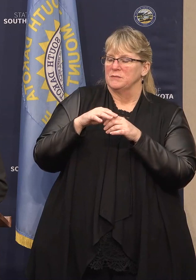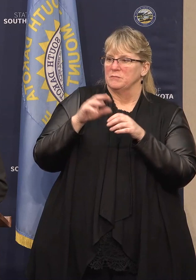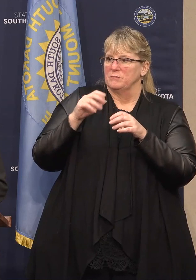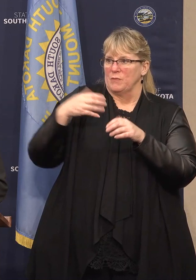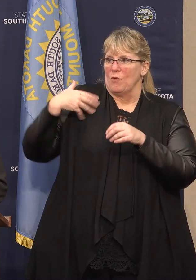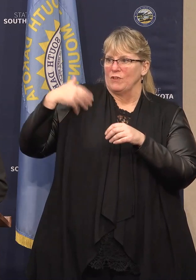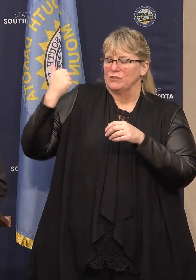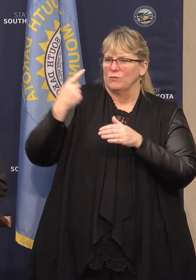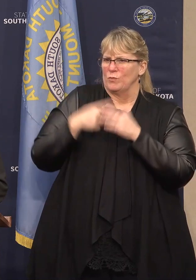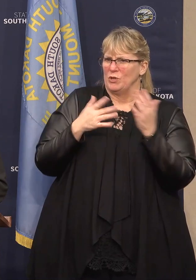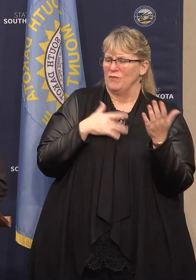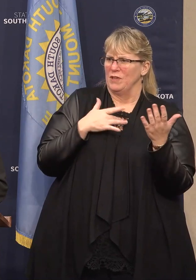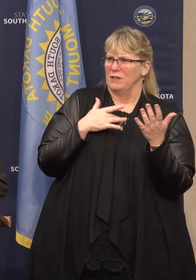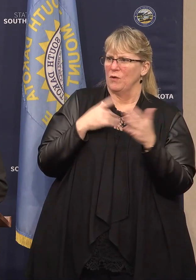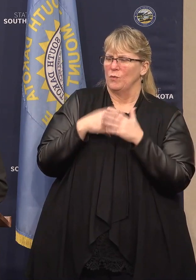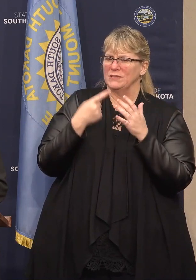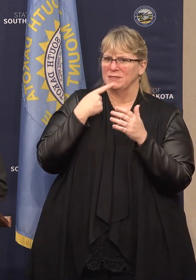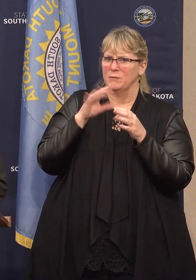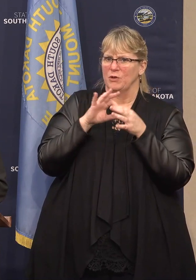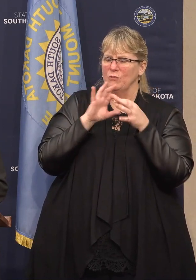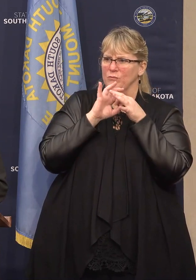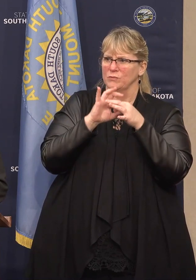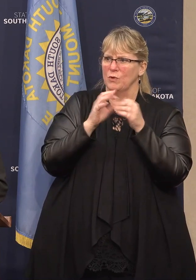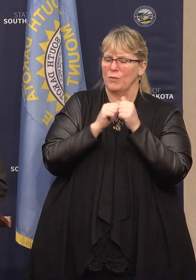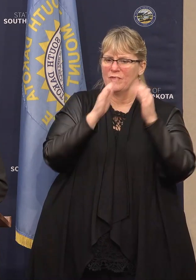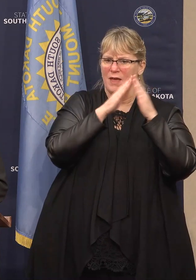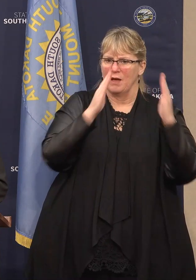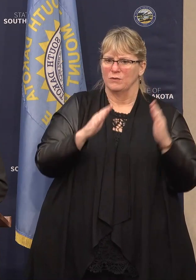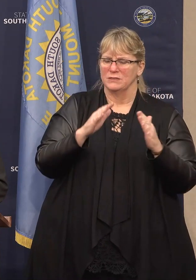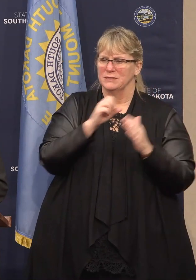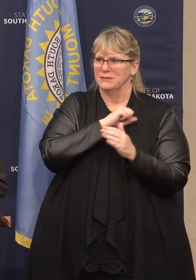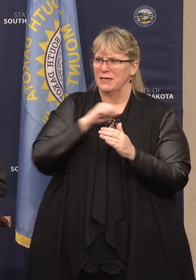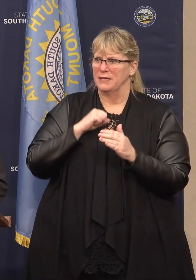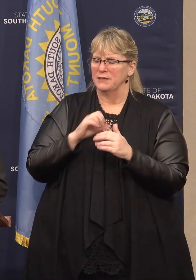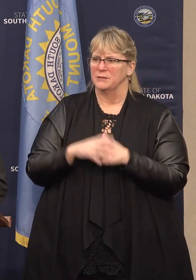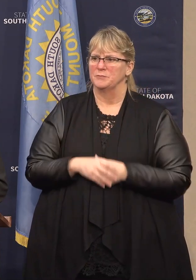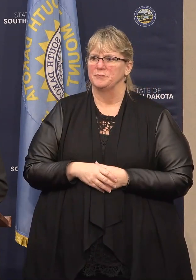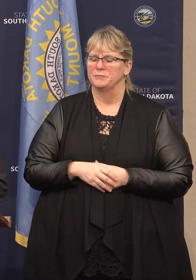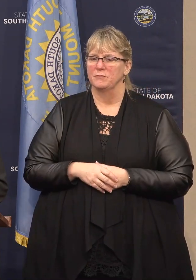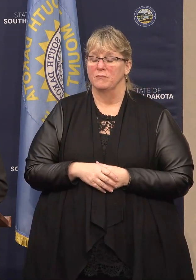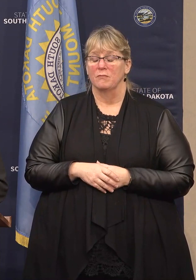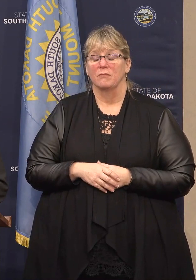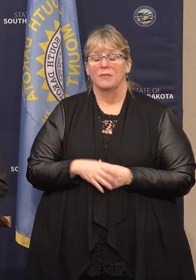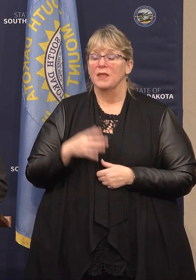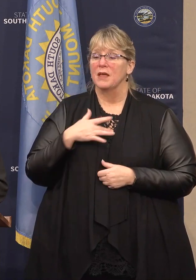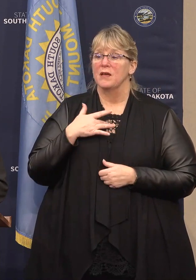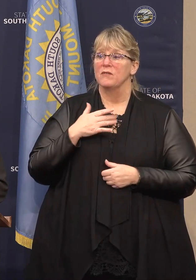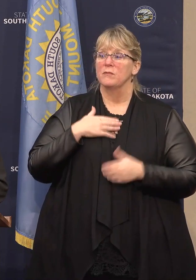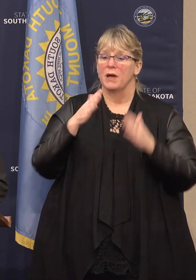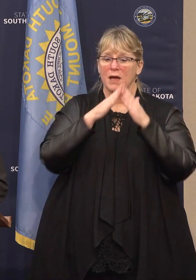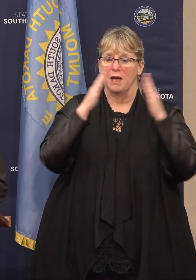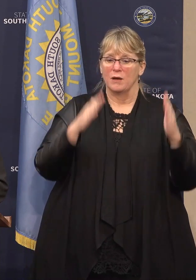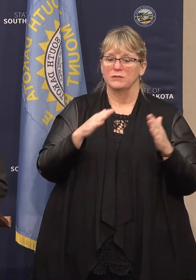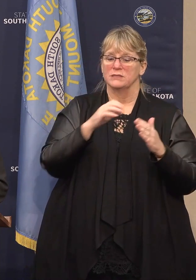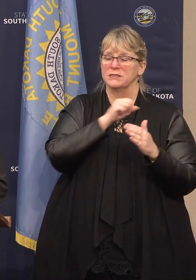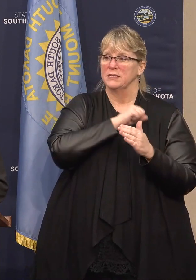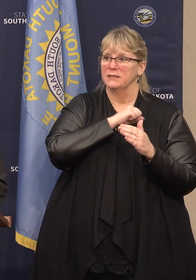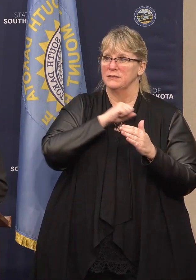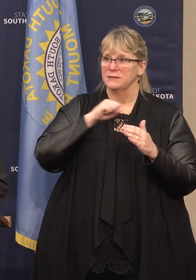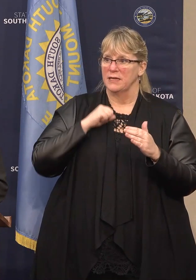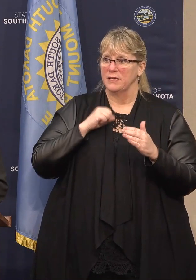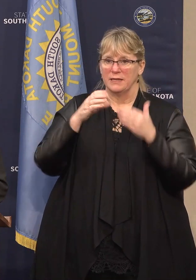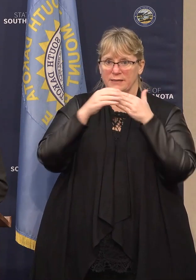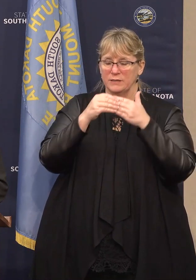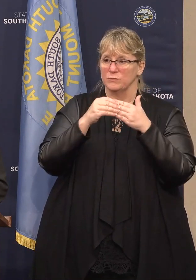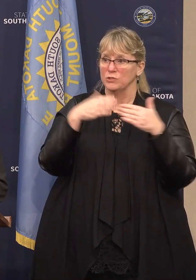of that and maybe what it says about your relationship with House and Senate leadership. I think my relationship with House and Senate leadership is good.